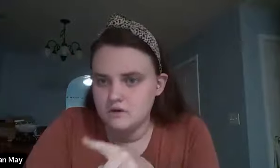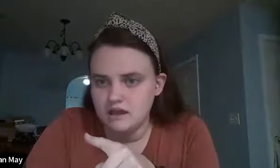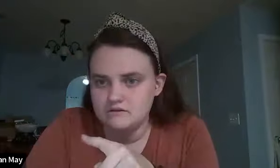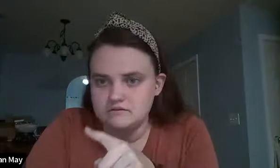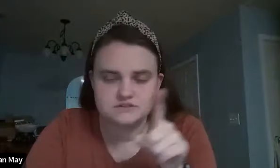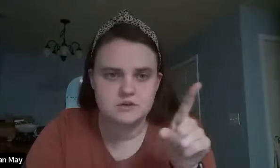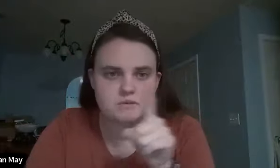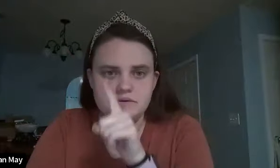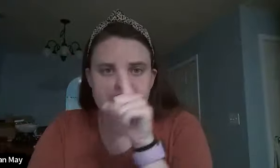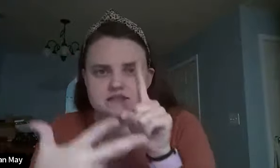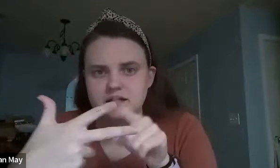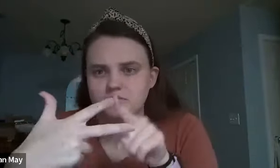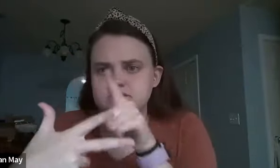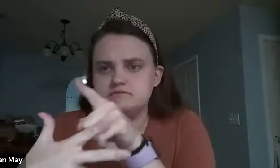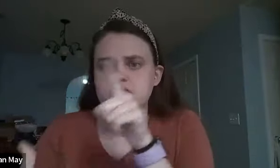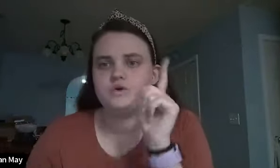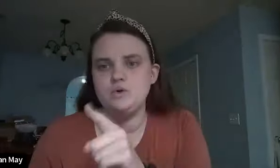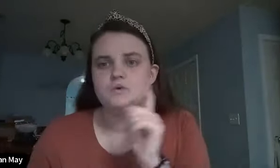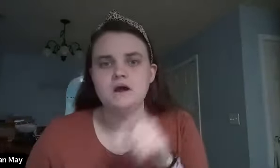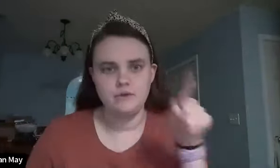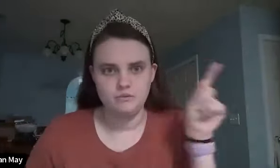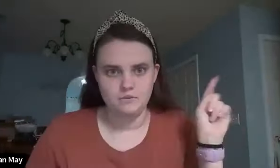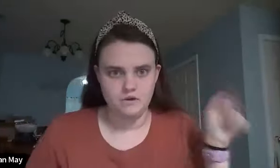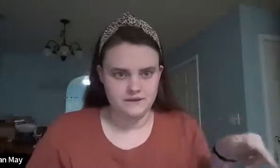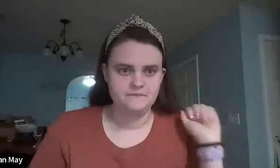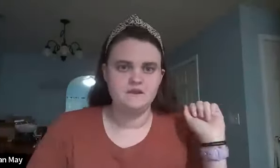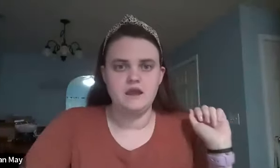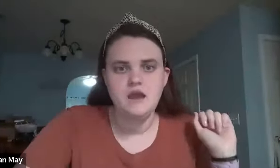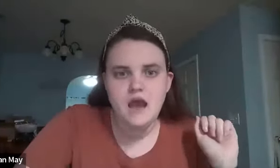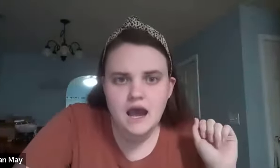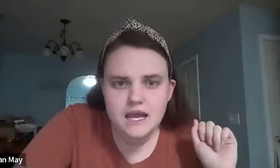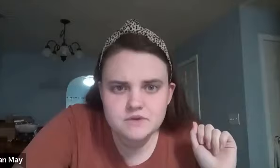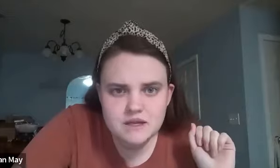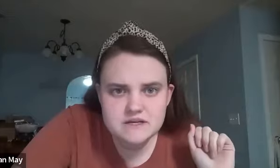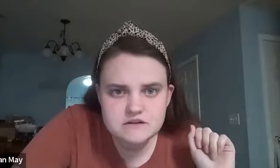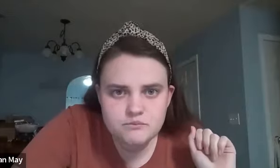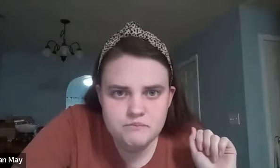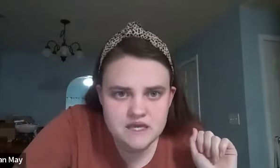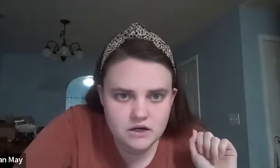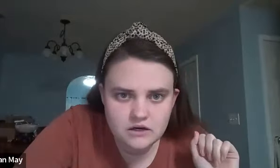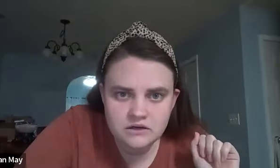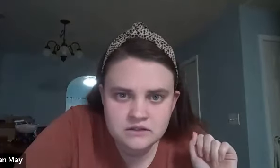Okay. So I was trying to remember what the next step was. So who, what, when, where, why. Okay. I am going to make myself bigger.